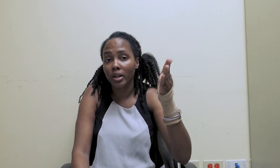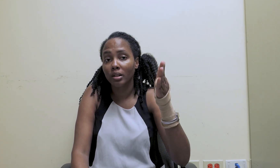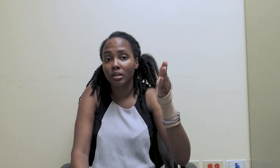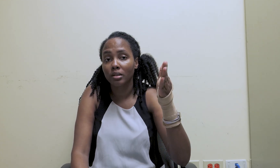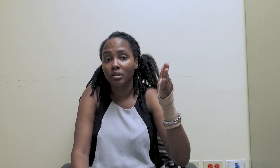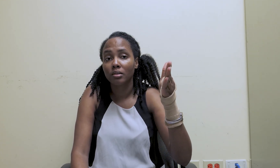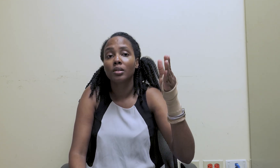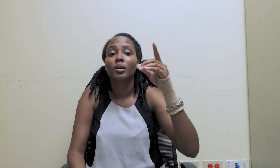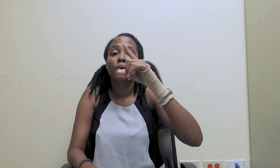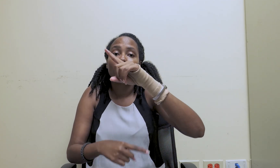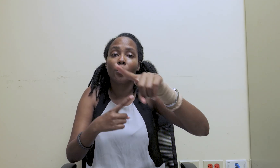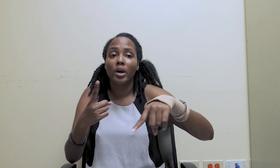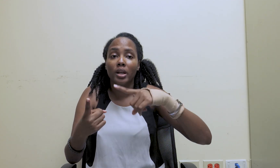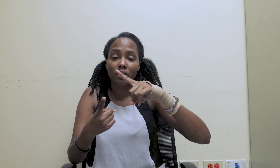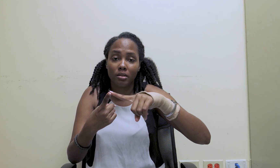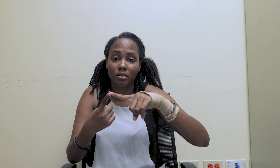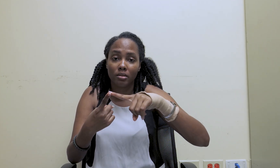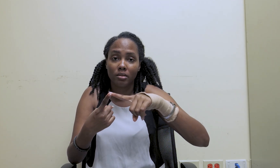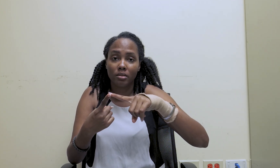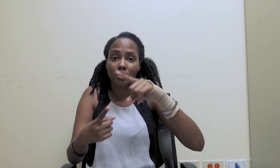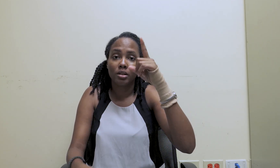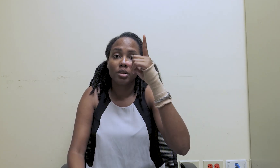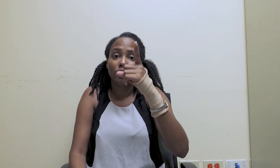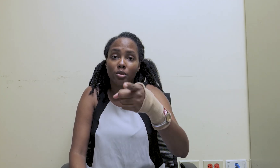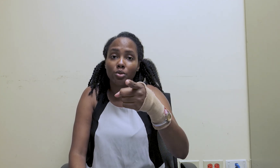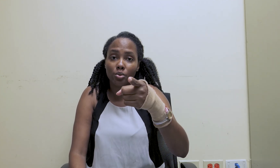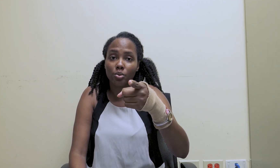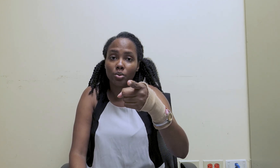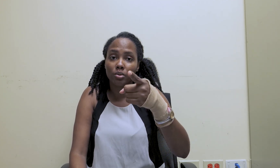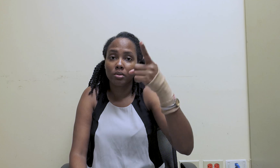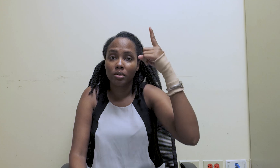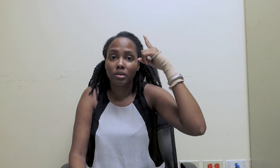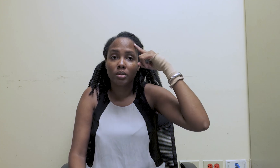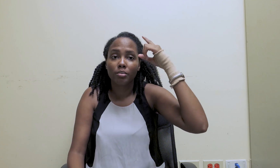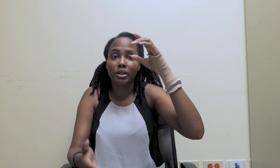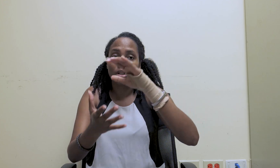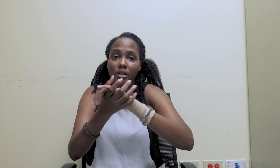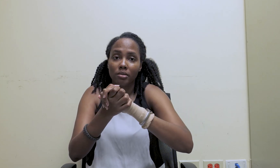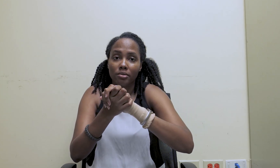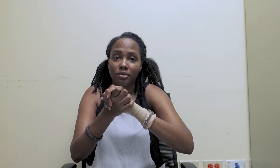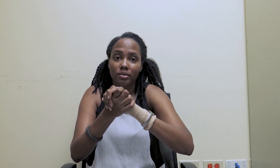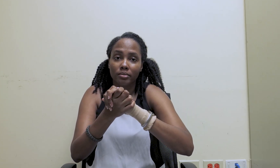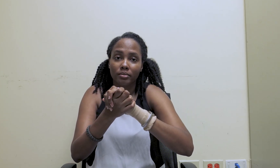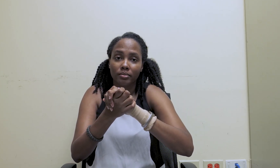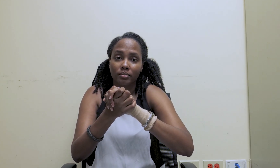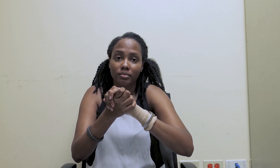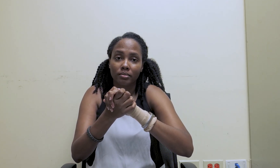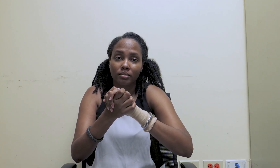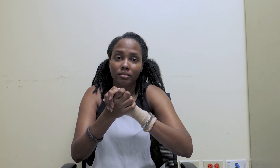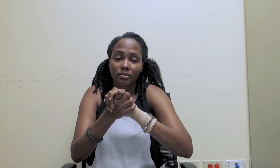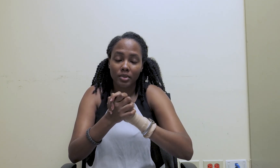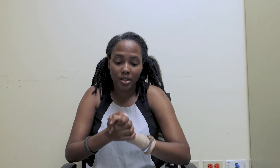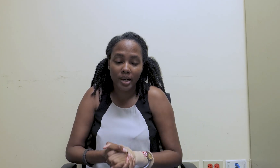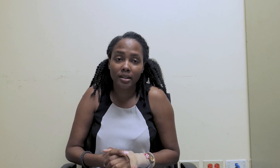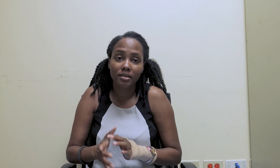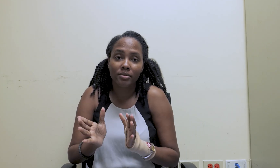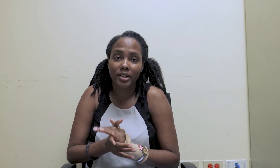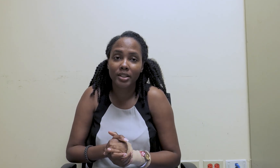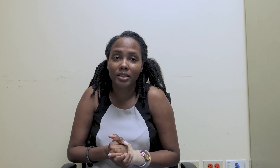will, when you believe. All right, very good.